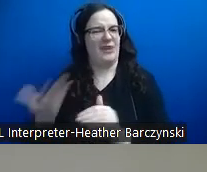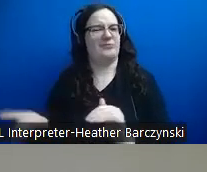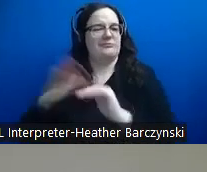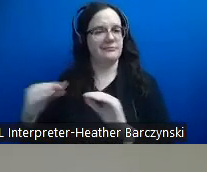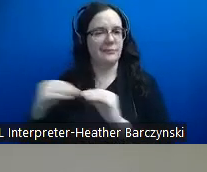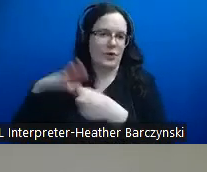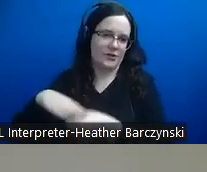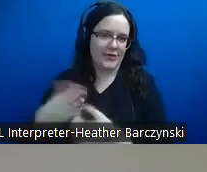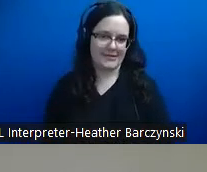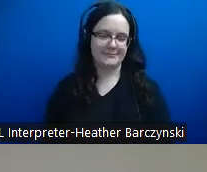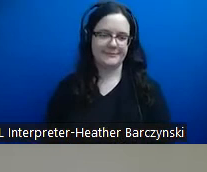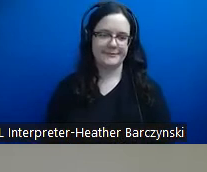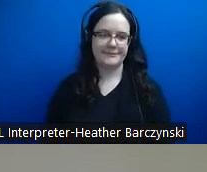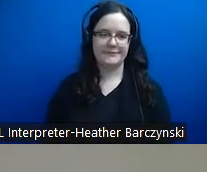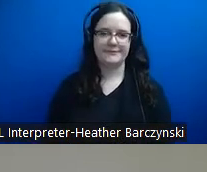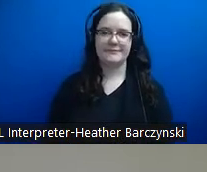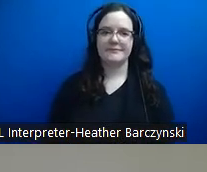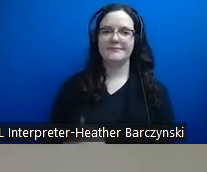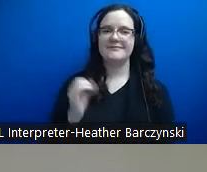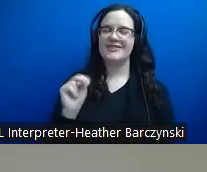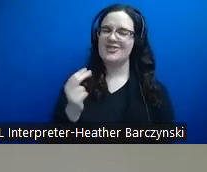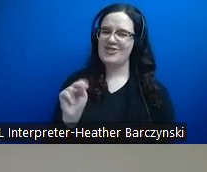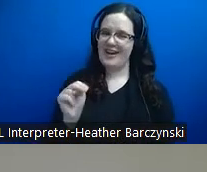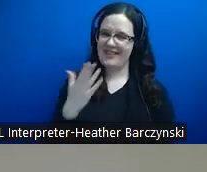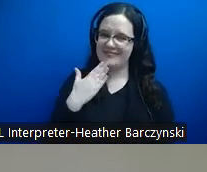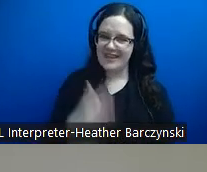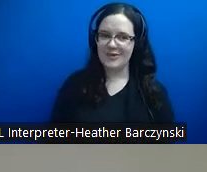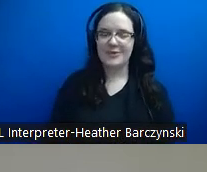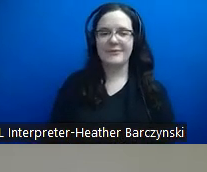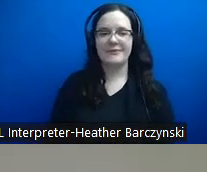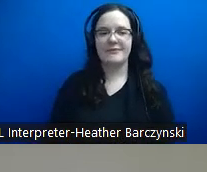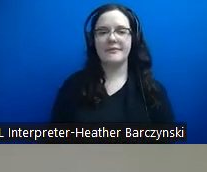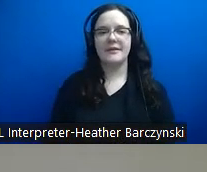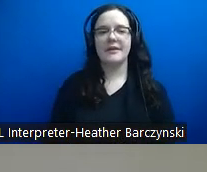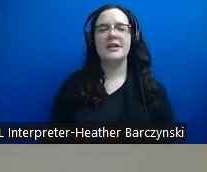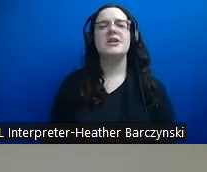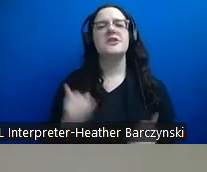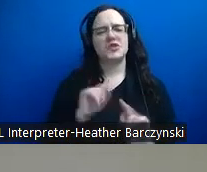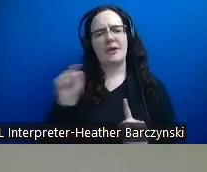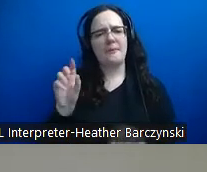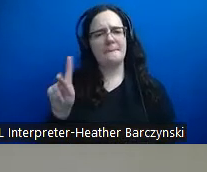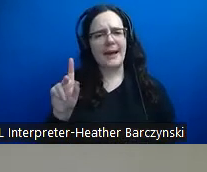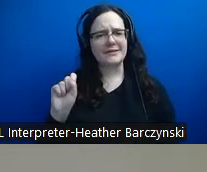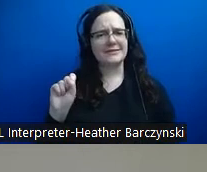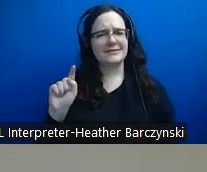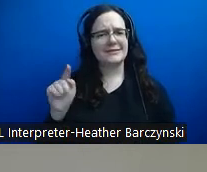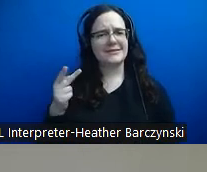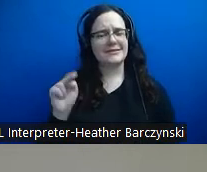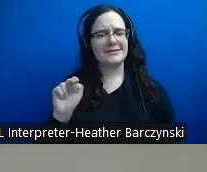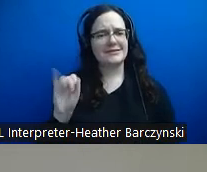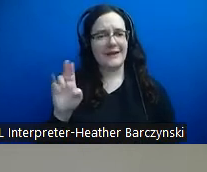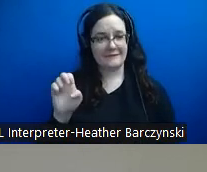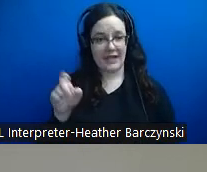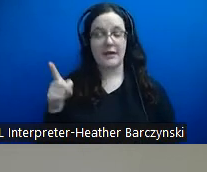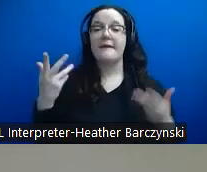Absolutely. Thank you. We'll work our way back to Stephanie. After, finding recovery and speaking to